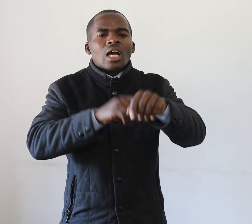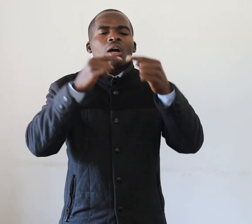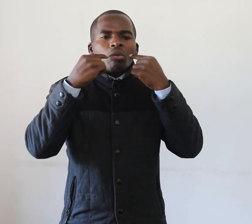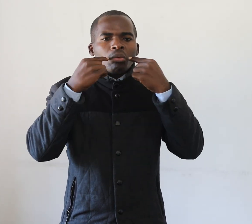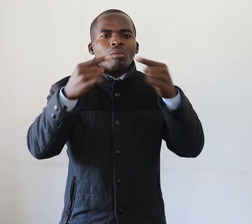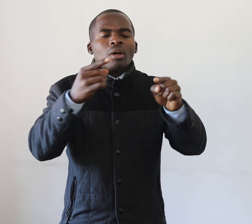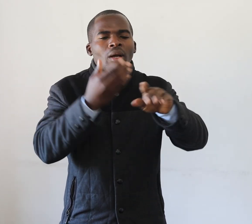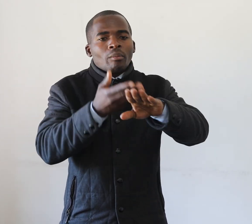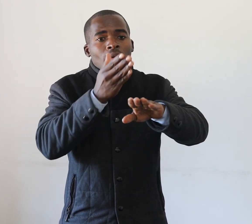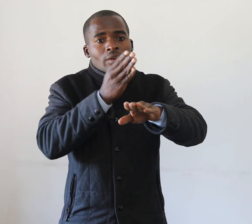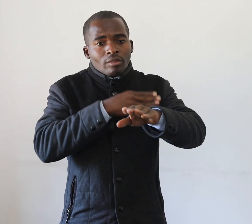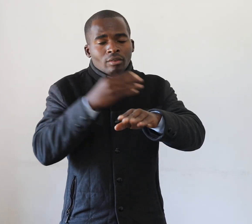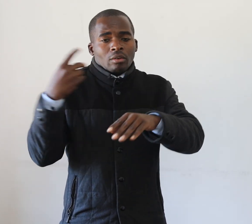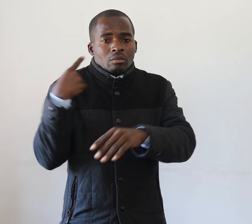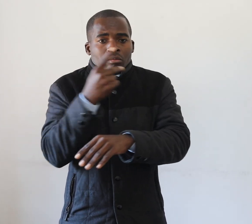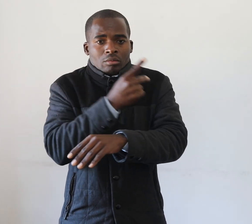before Parliament ends.